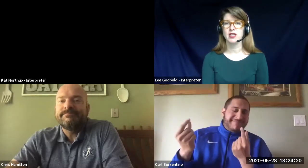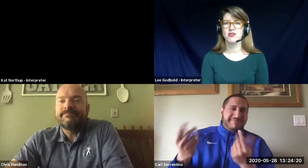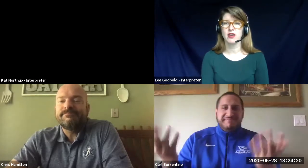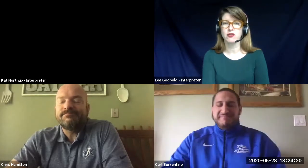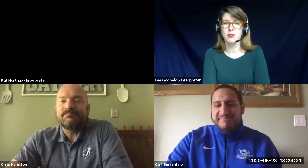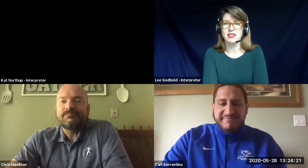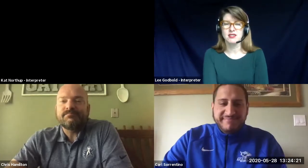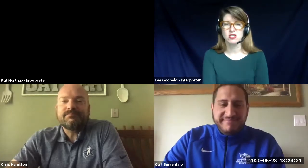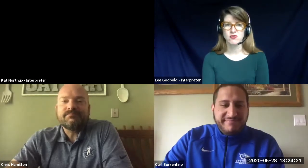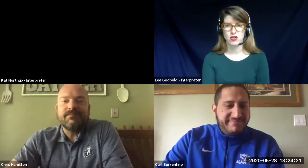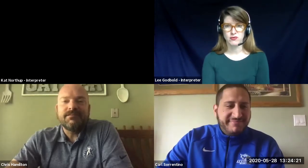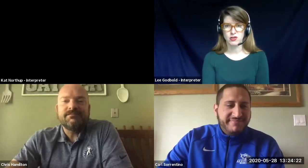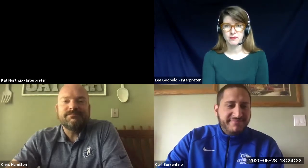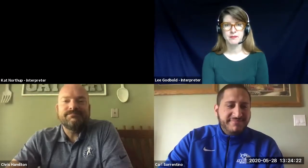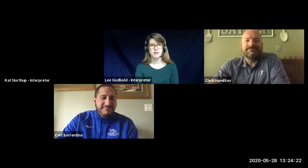on the governor to make a decision for our fall.